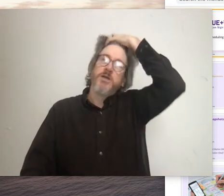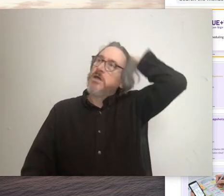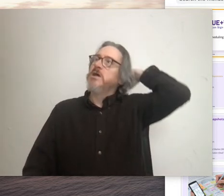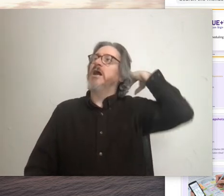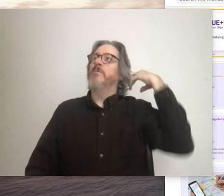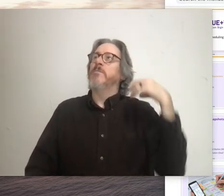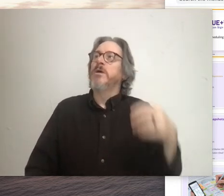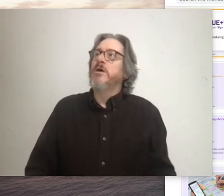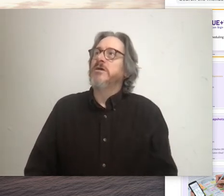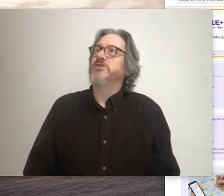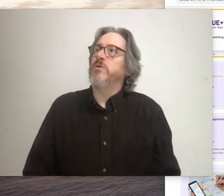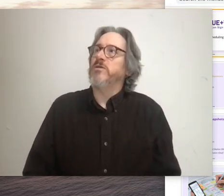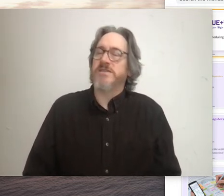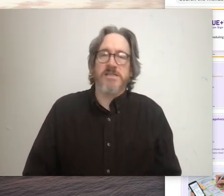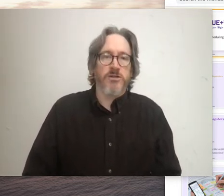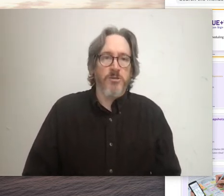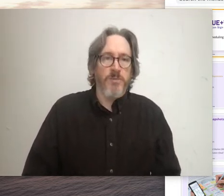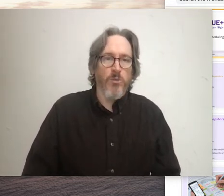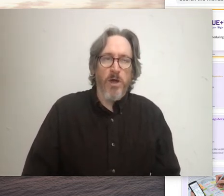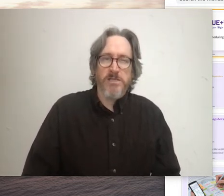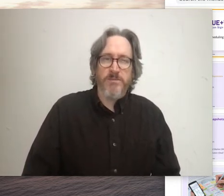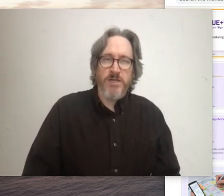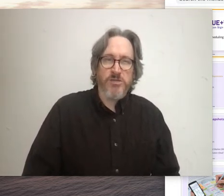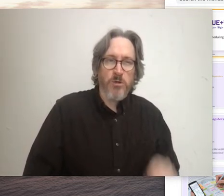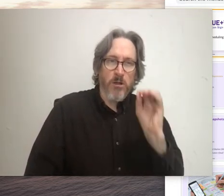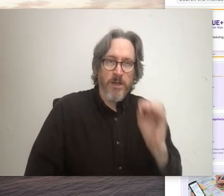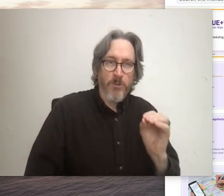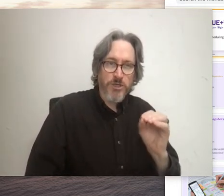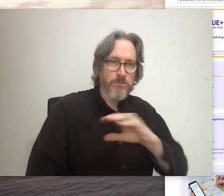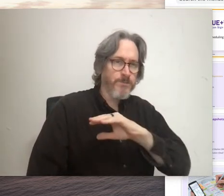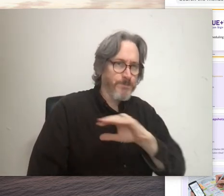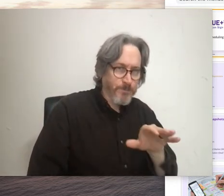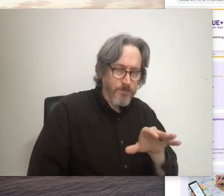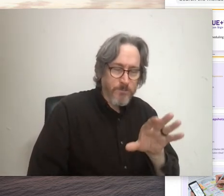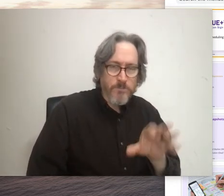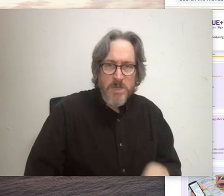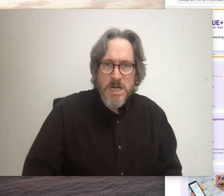language. So this isn't going to be what some teachers will call immersion.